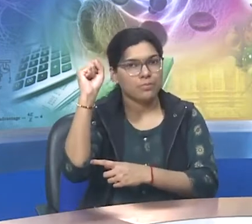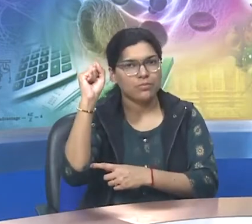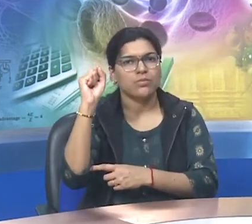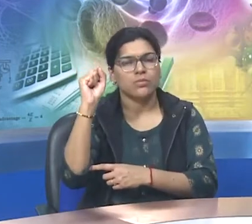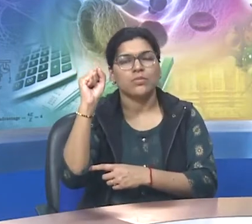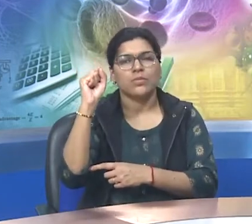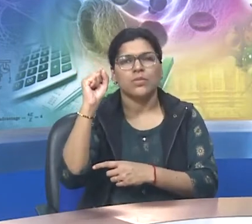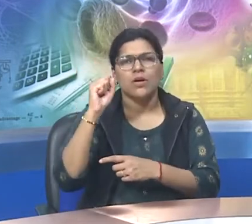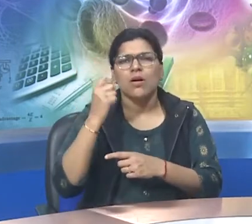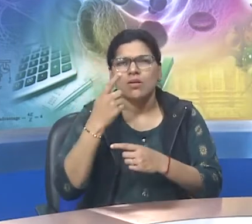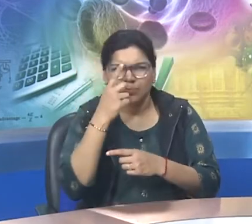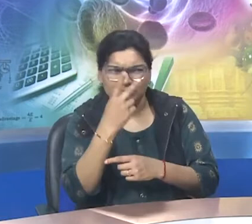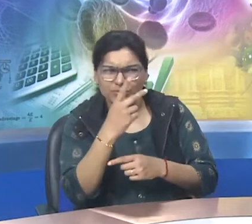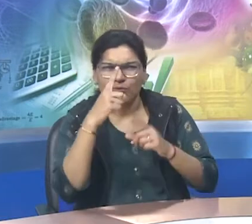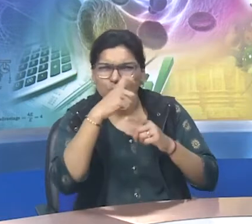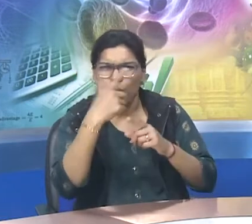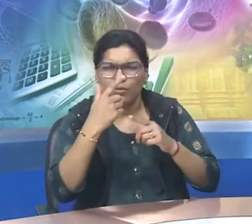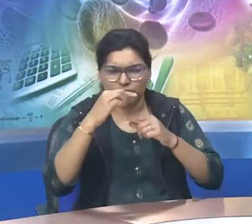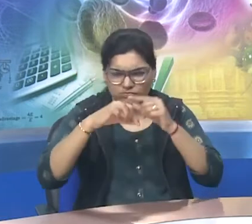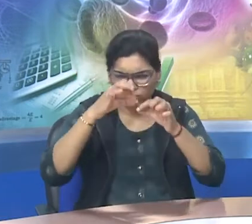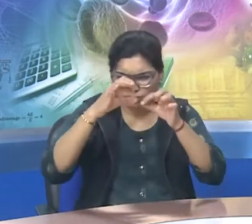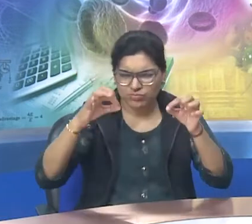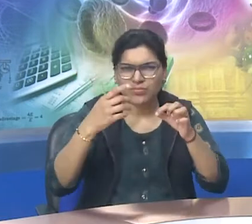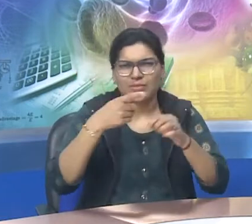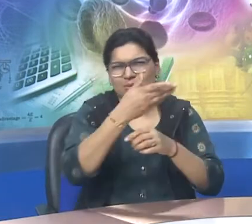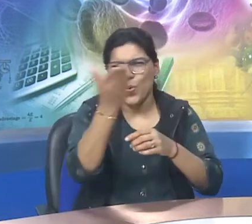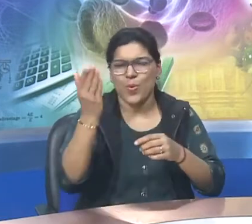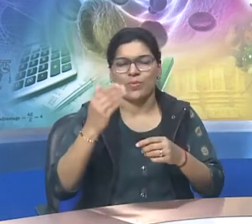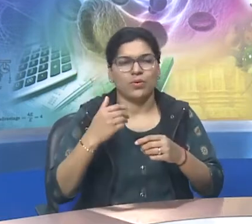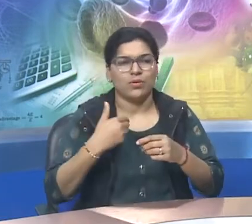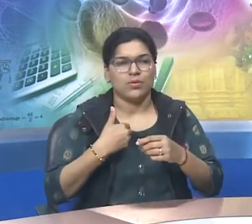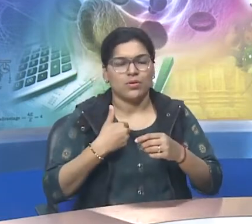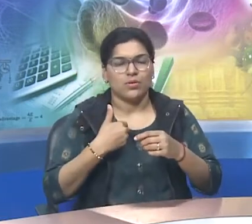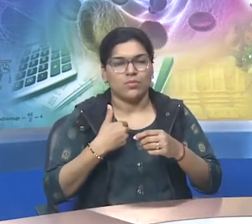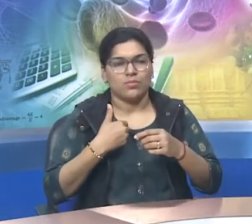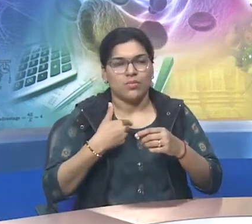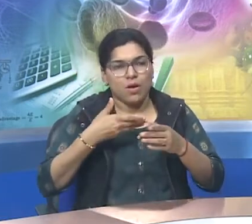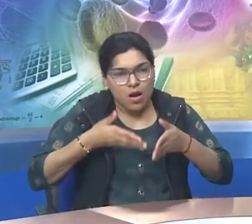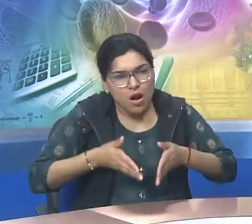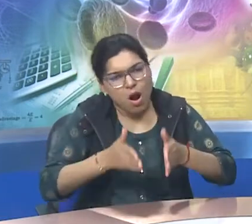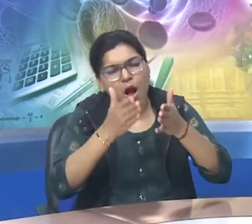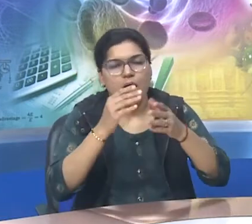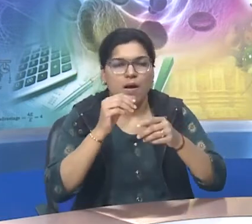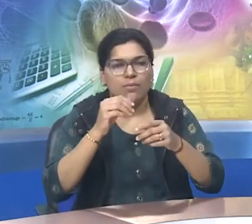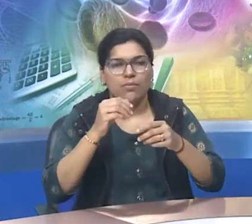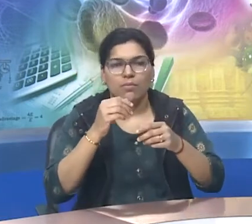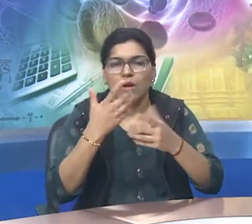This word is recollect. This image